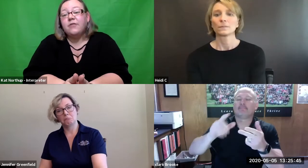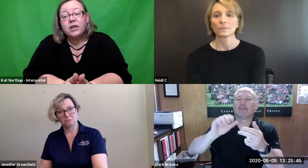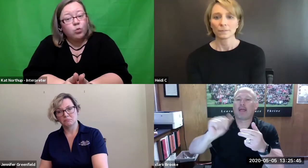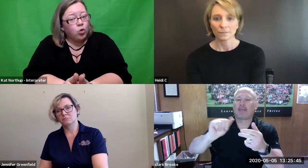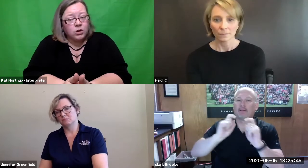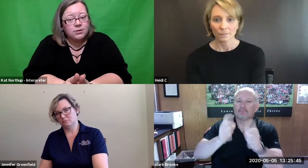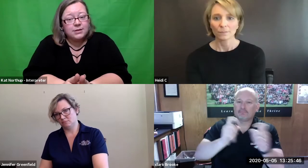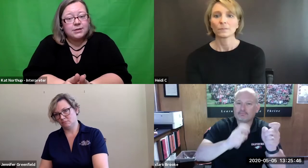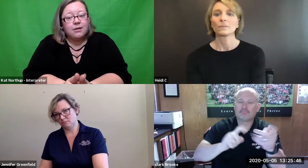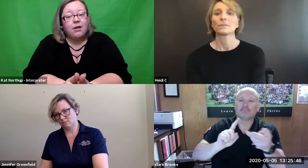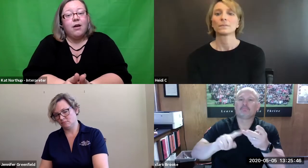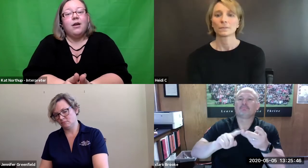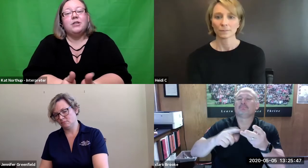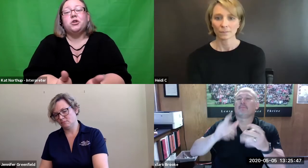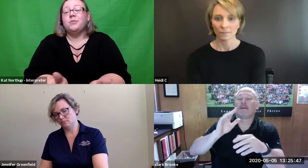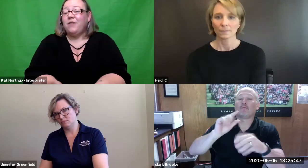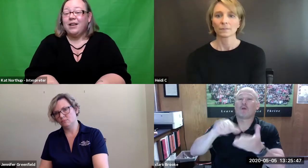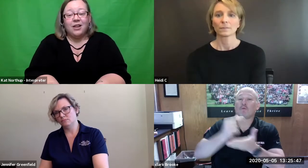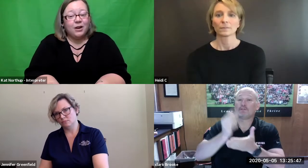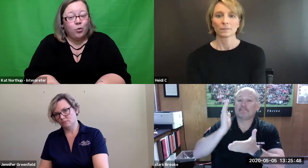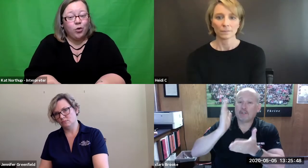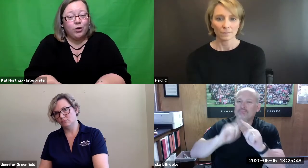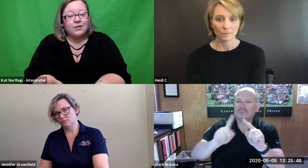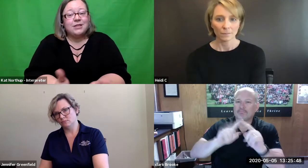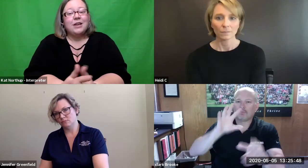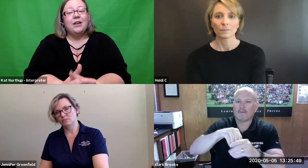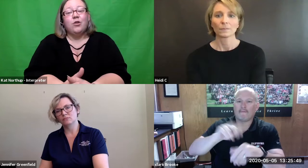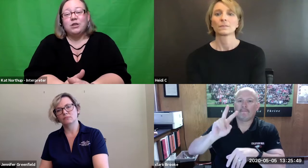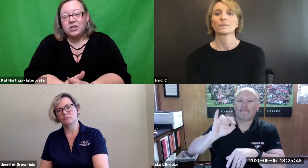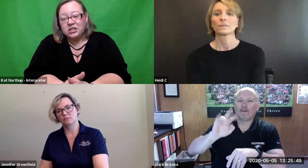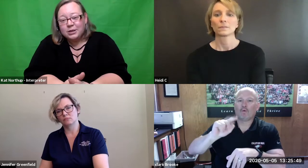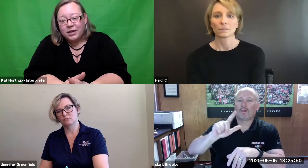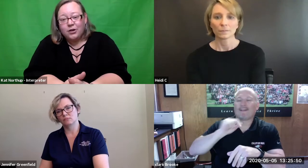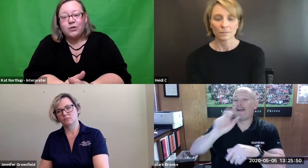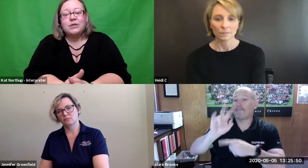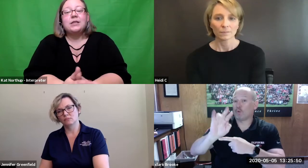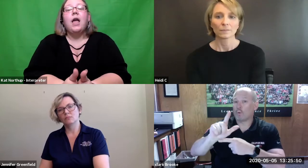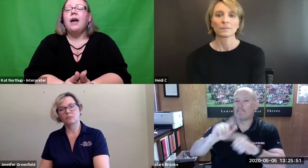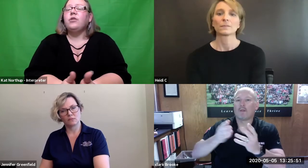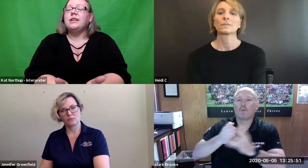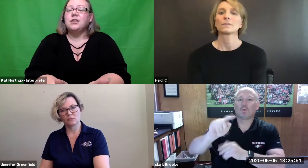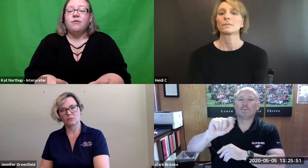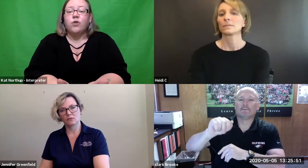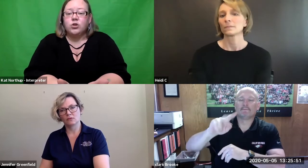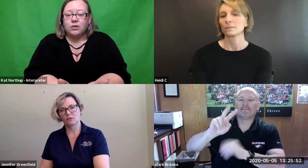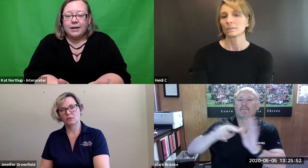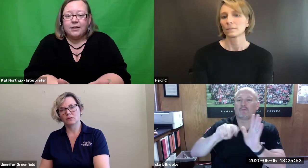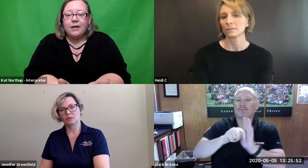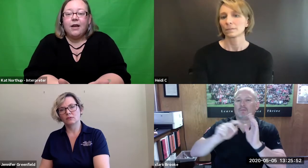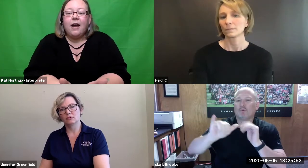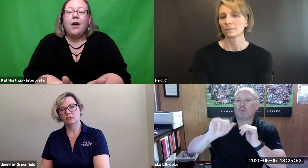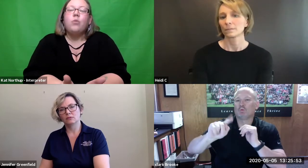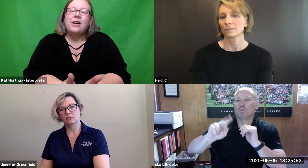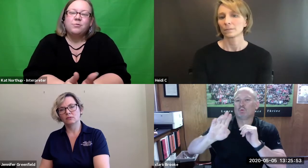doing evening awards in terms of athletic awards, graduation speakers, everything done